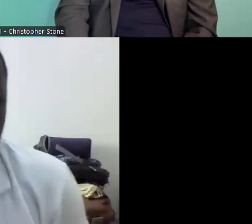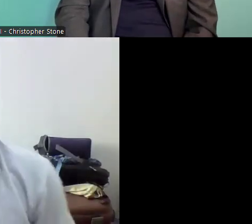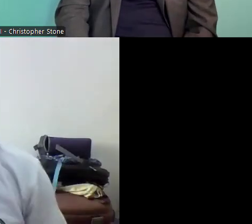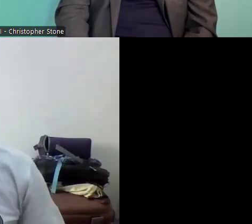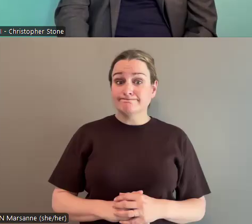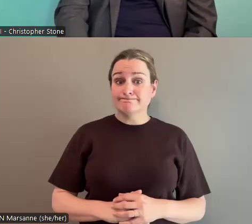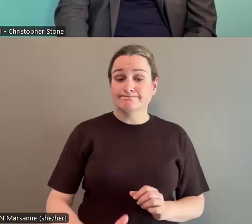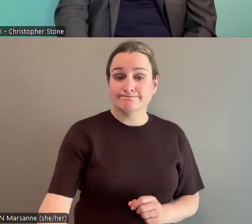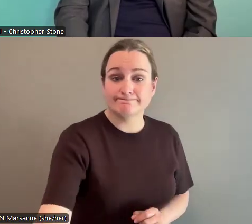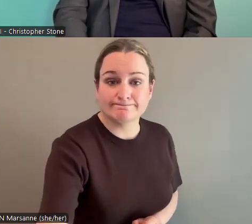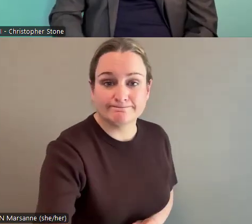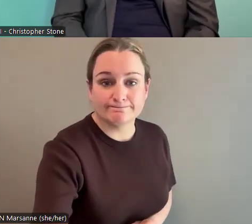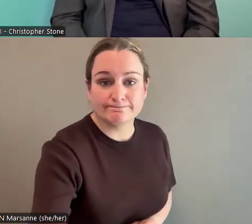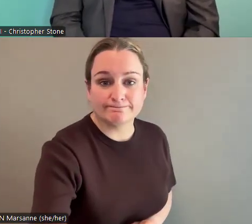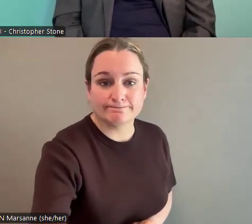You're on mute, Timothy.